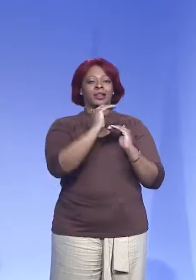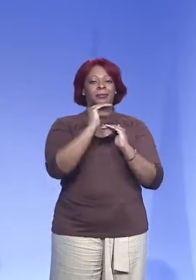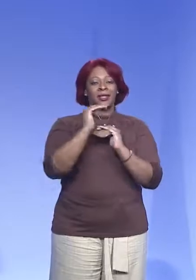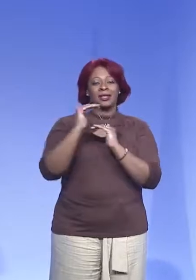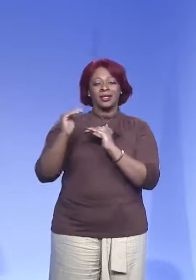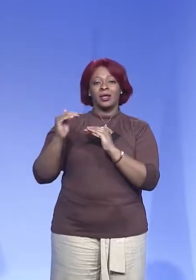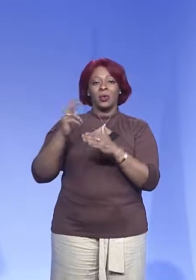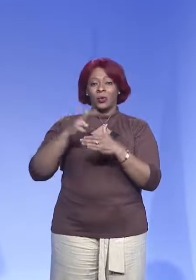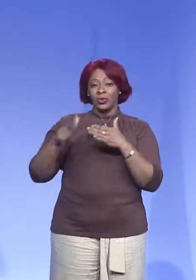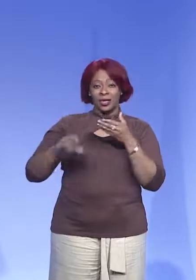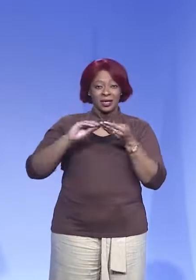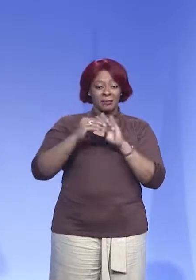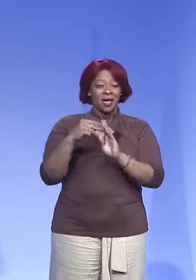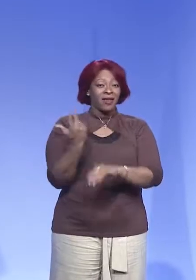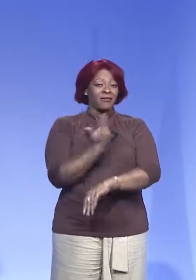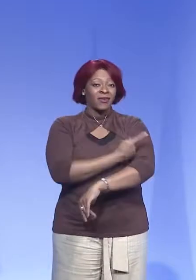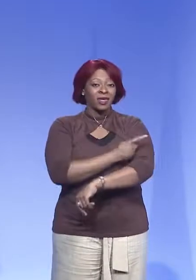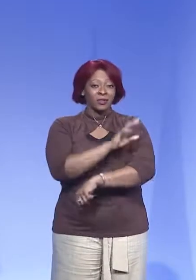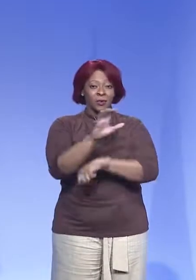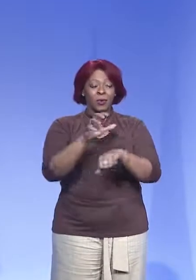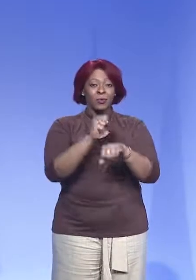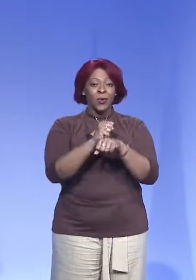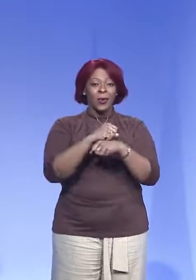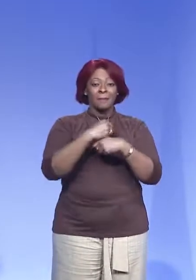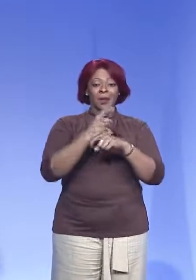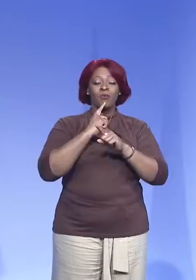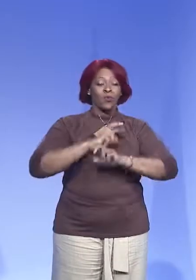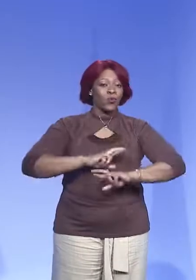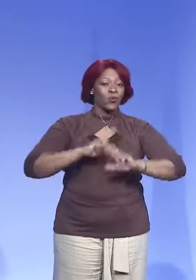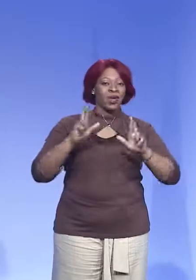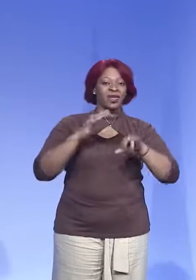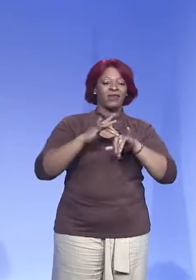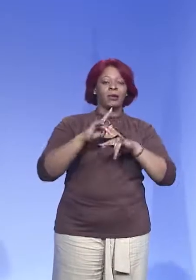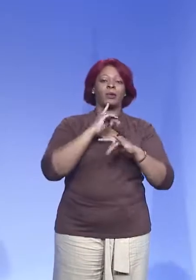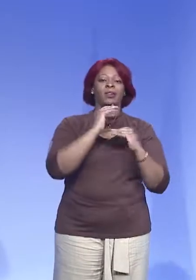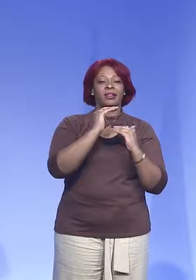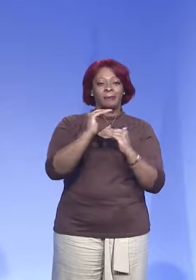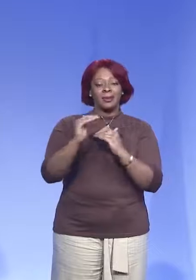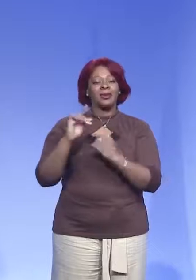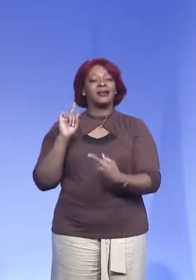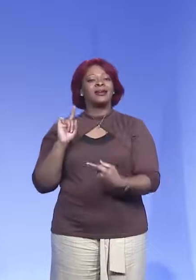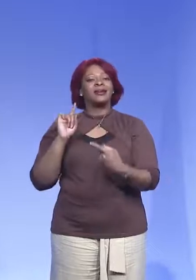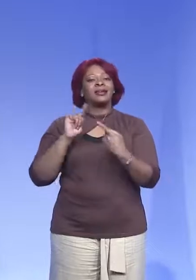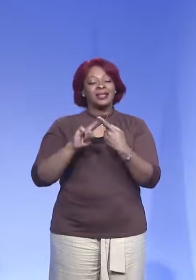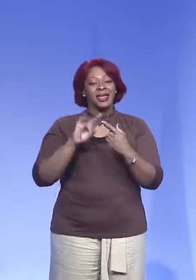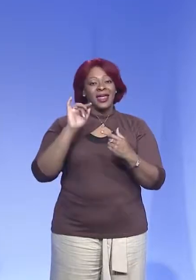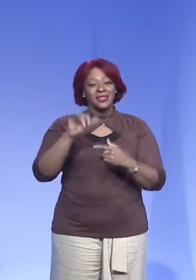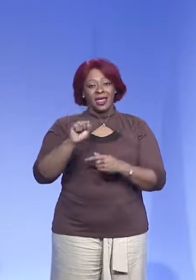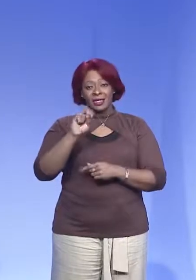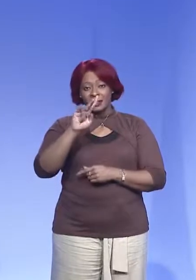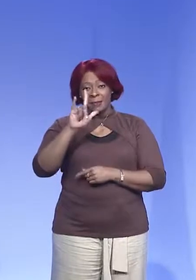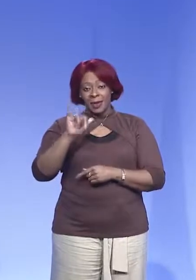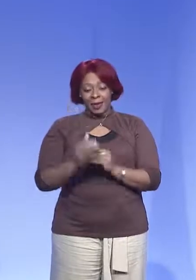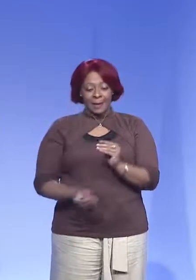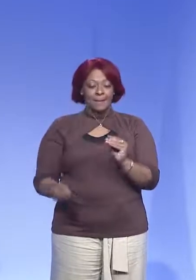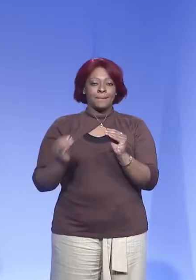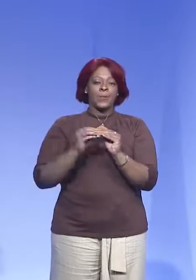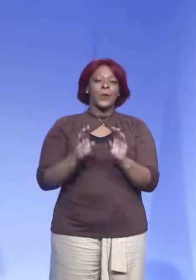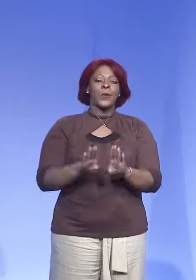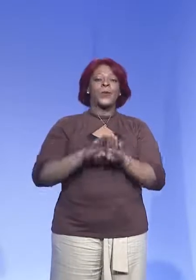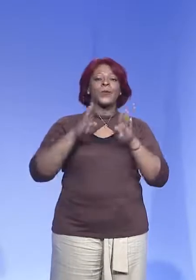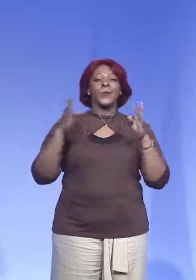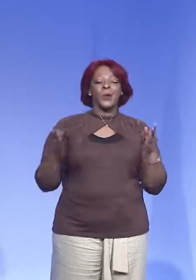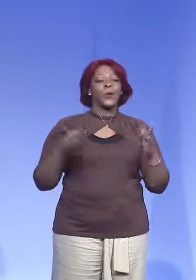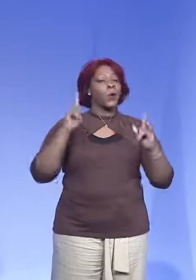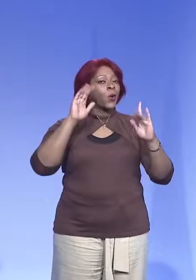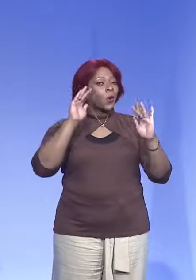a result, the number of vaccine appointments that have been made available are also limited until that supply is opened up. We're hopeful that